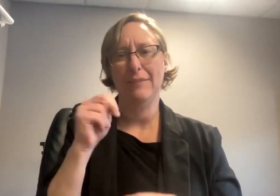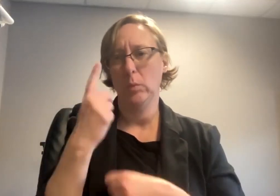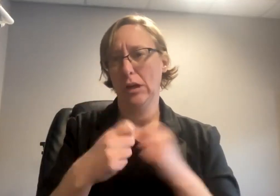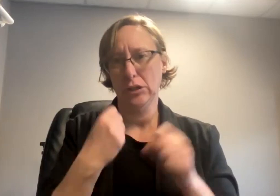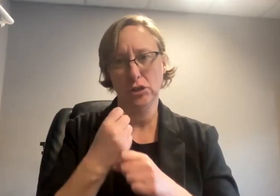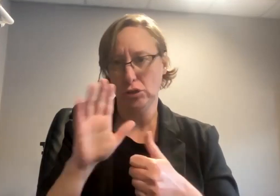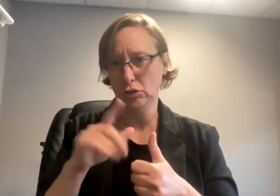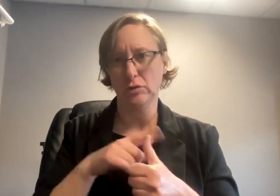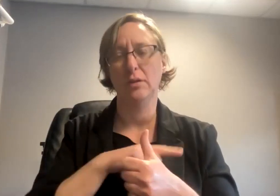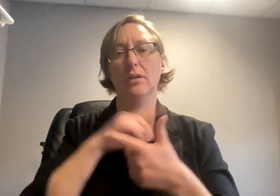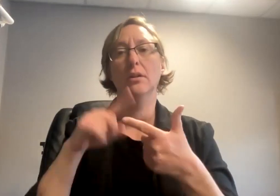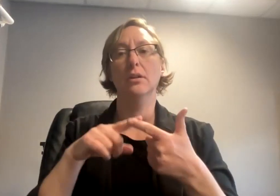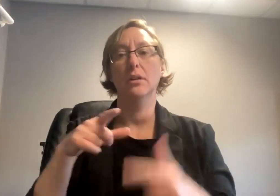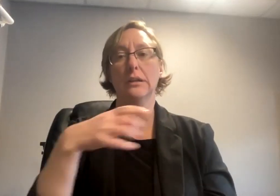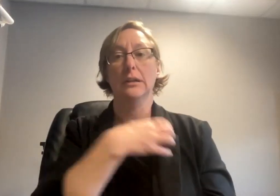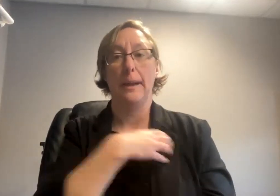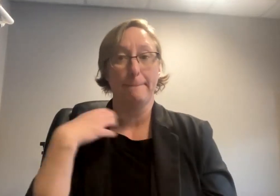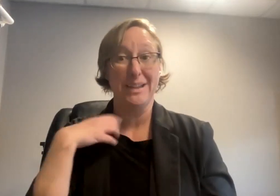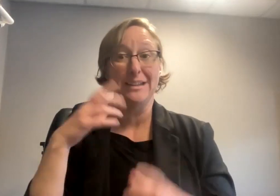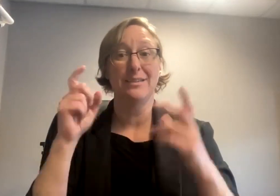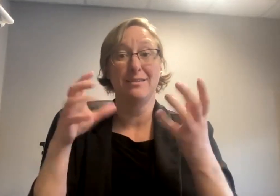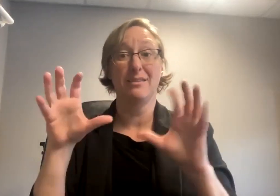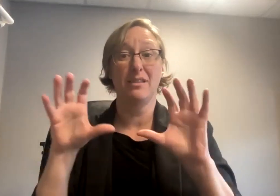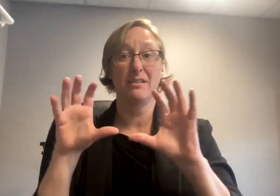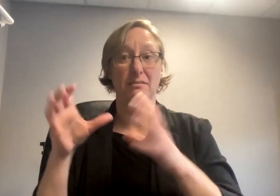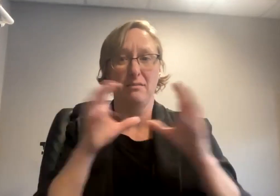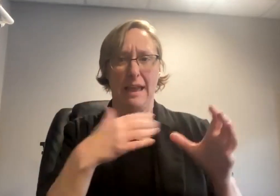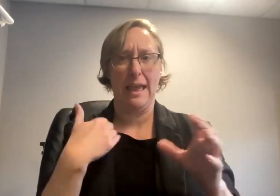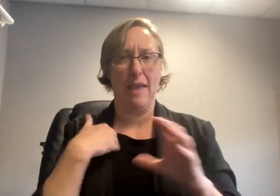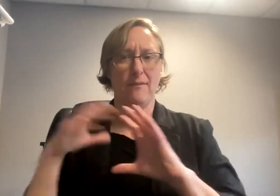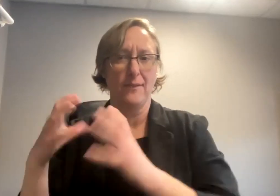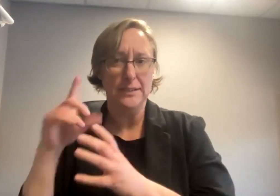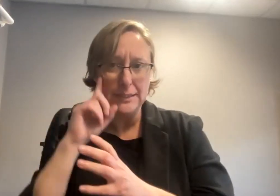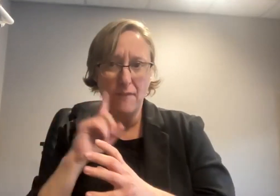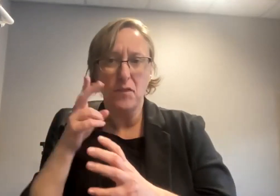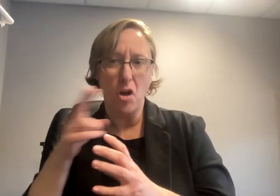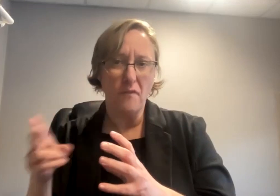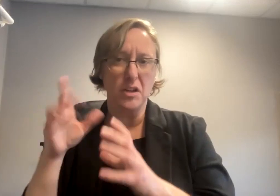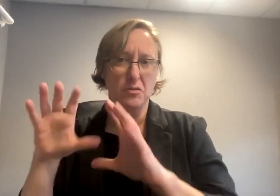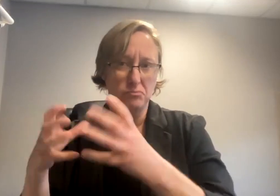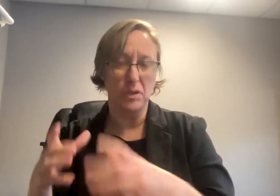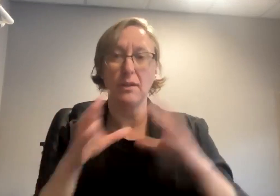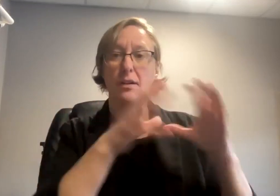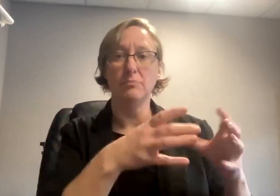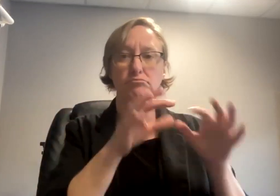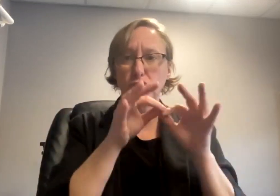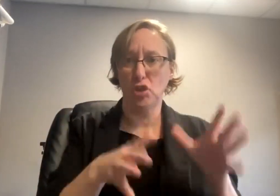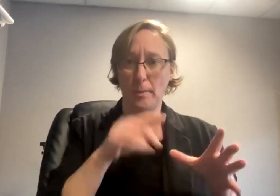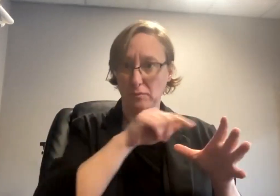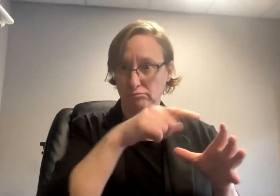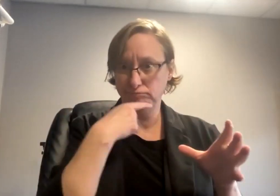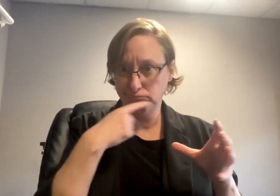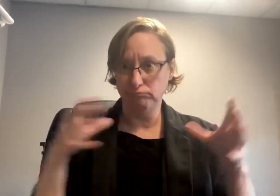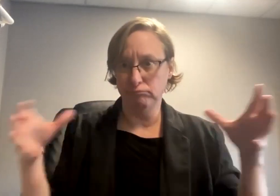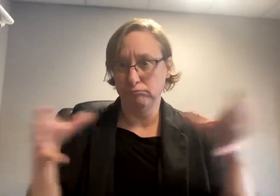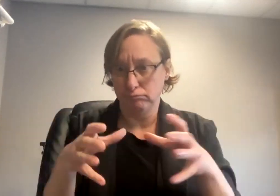in August of last year. So the committee, we have a group of